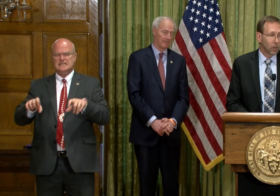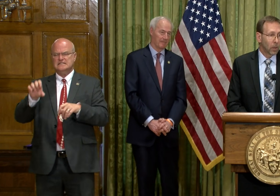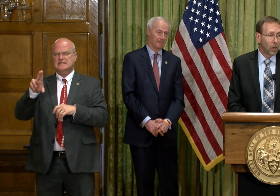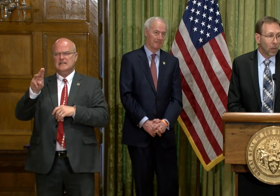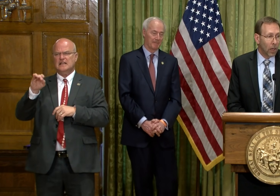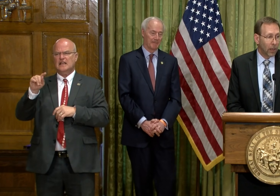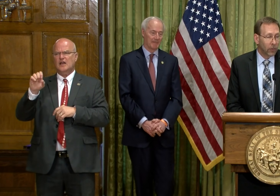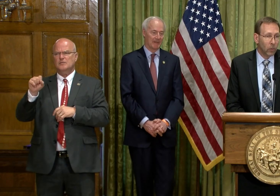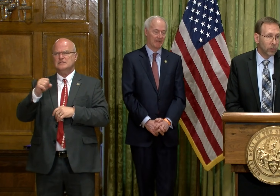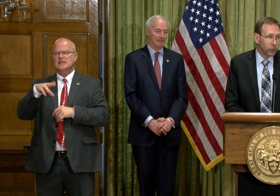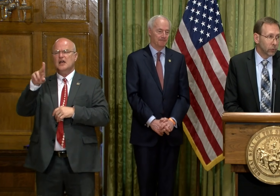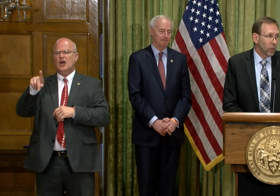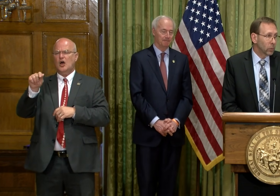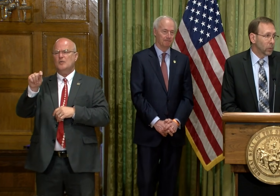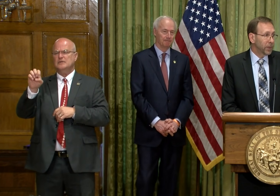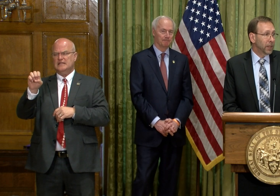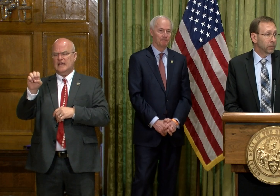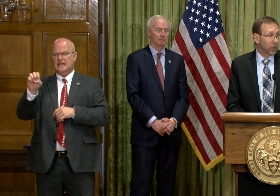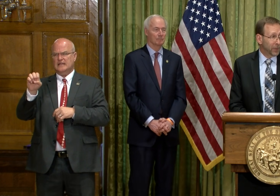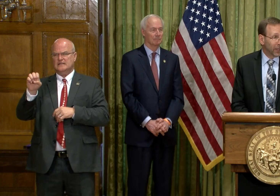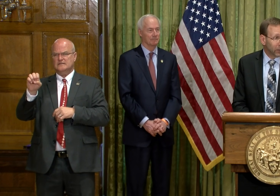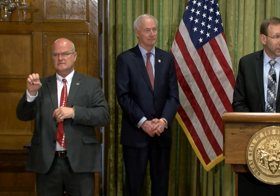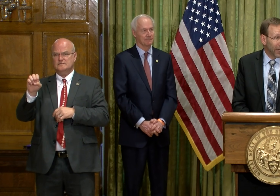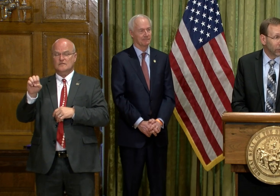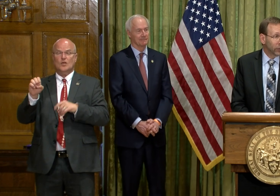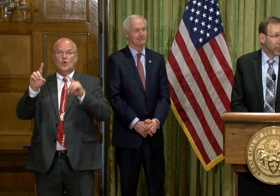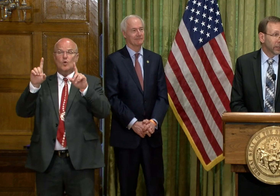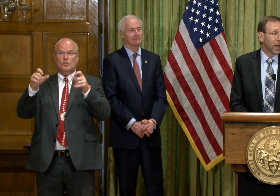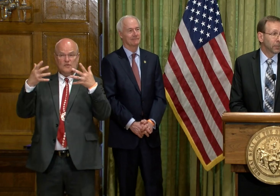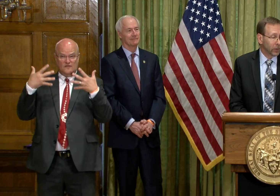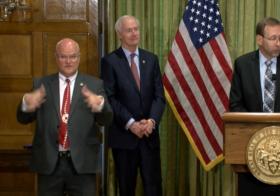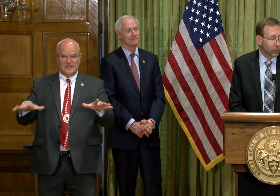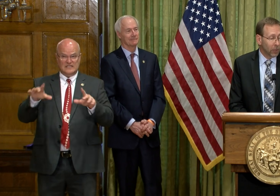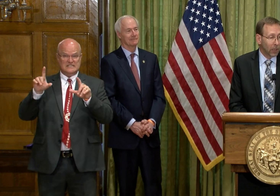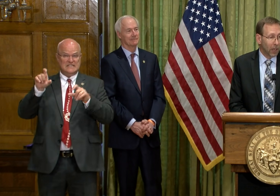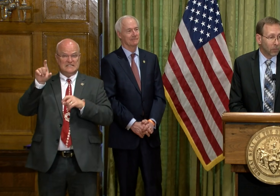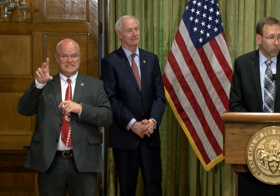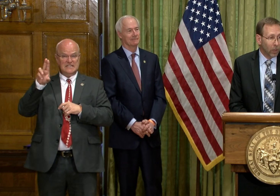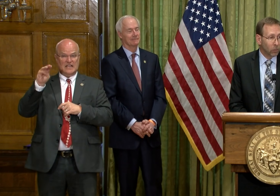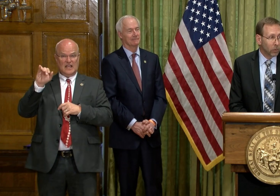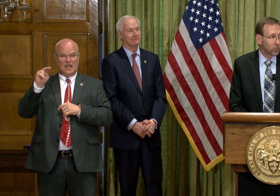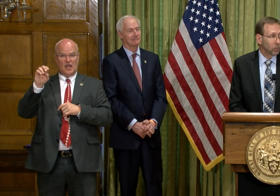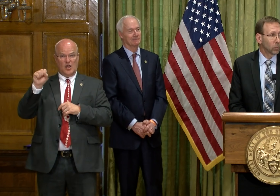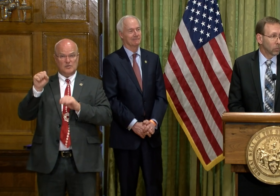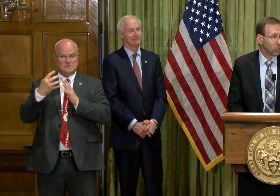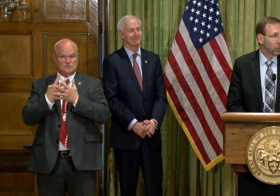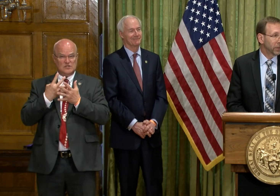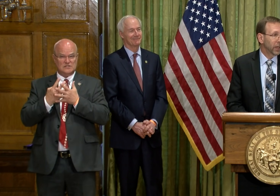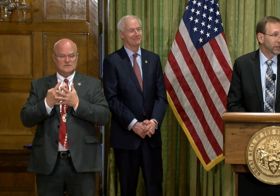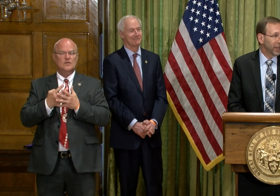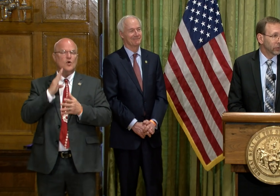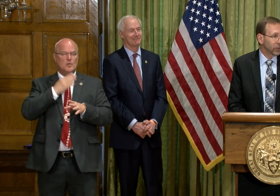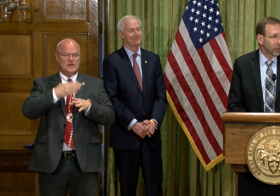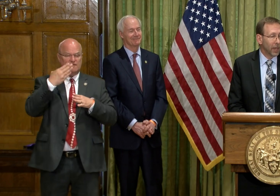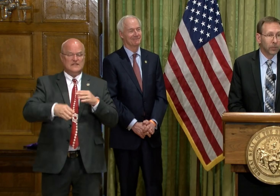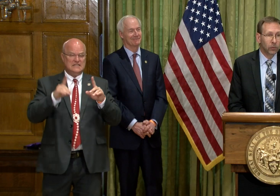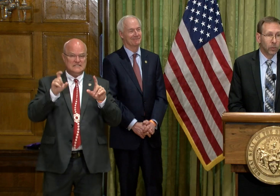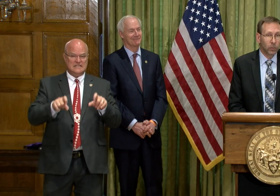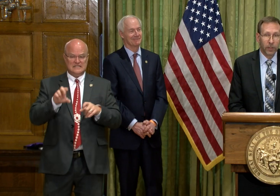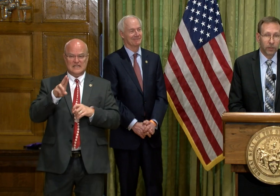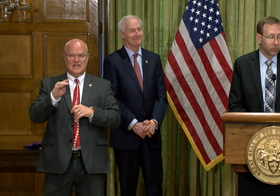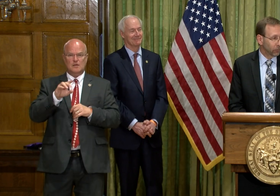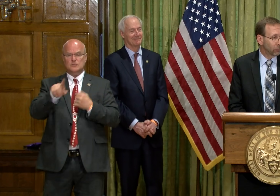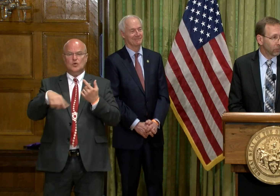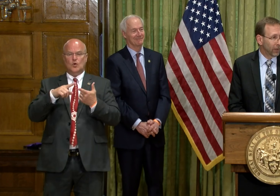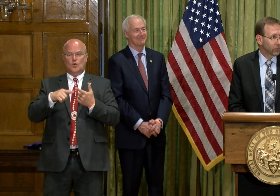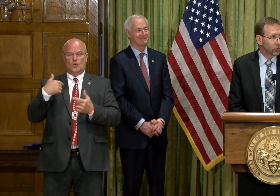numbers? The question is, when will we be done testing at Cummins? Well, we'll be done testing at Cummins